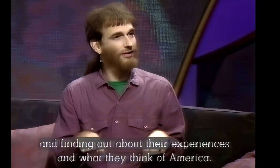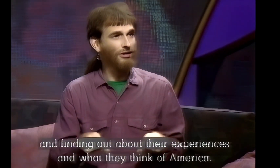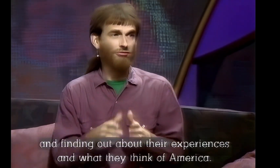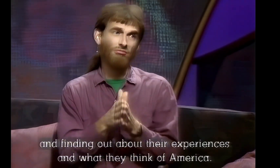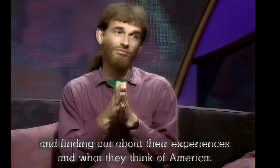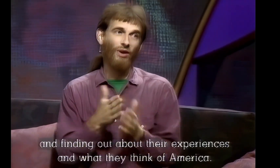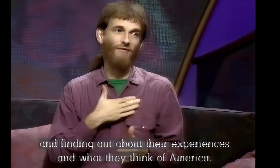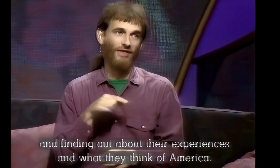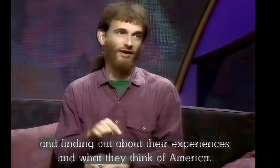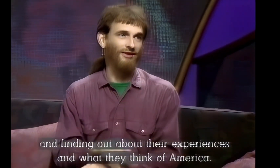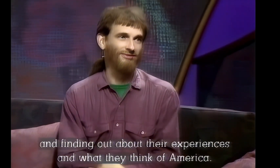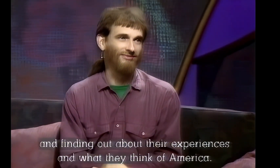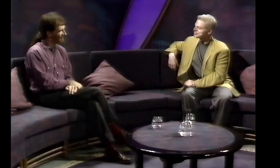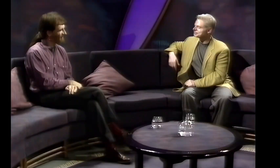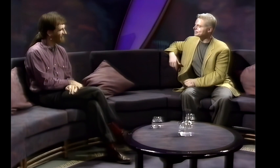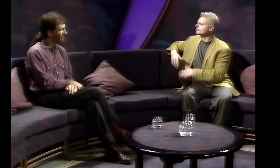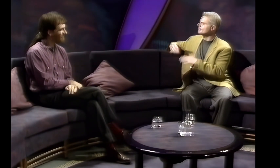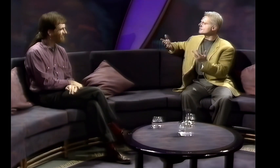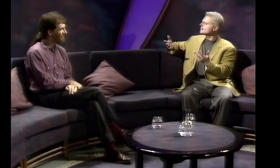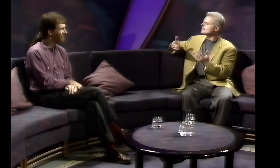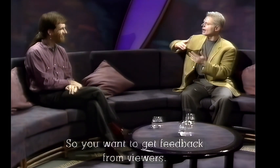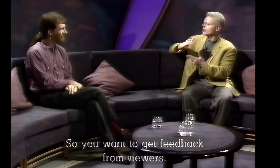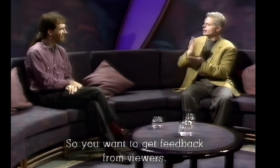America and how they compare to here. I would love to do that.